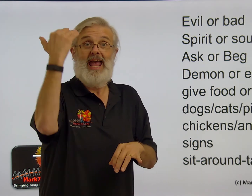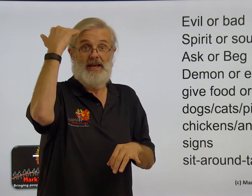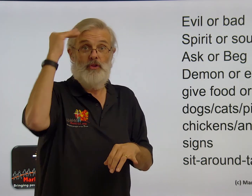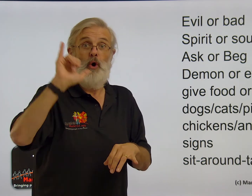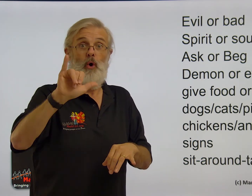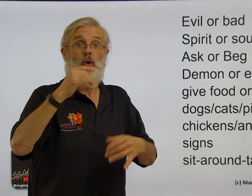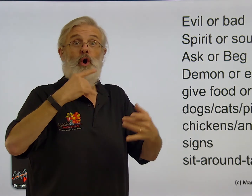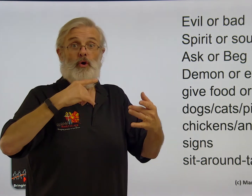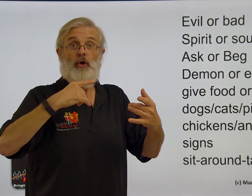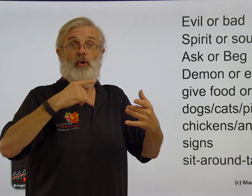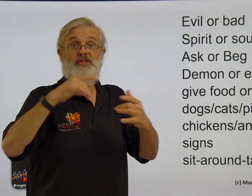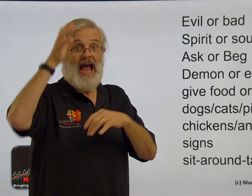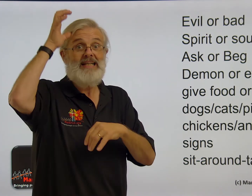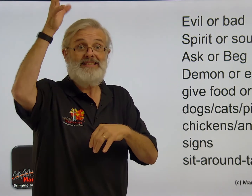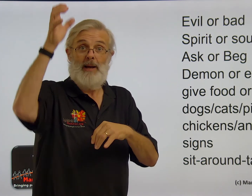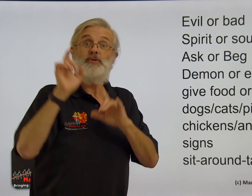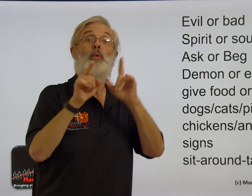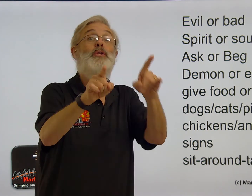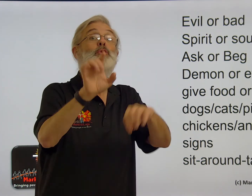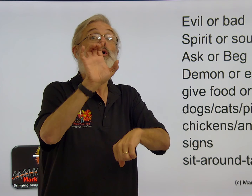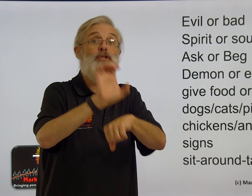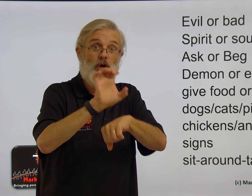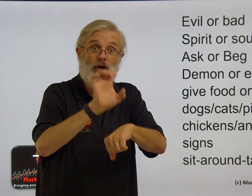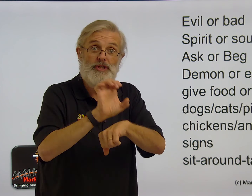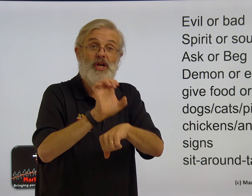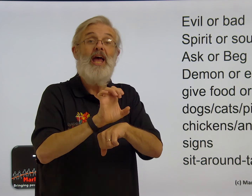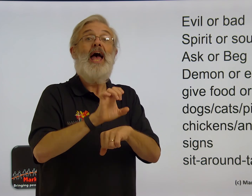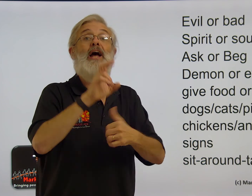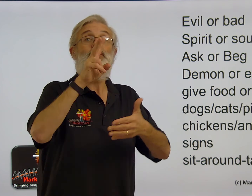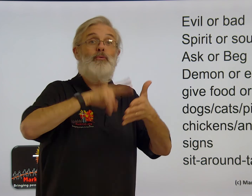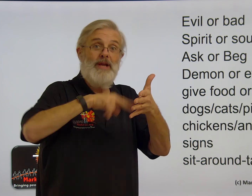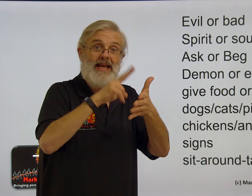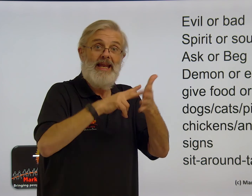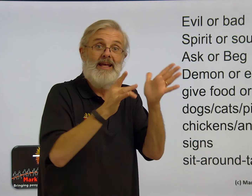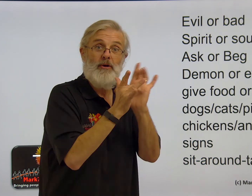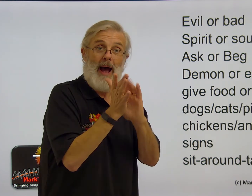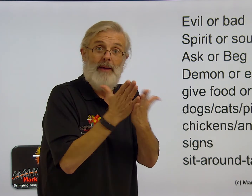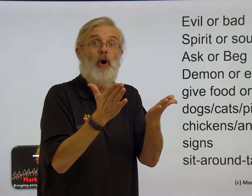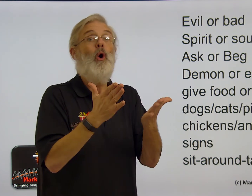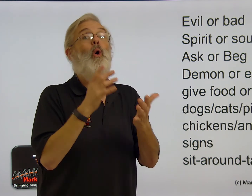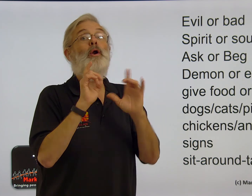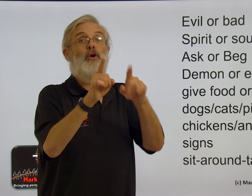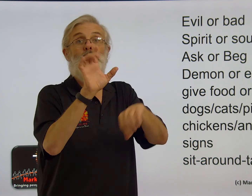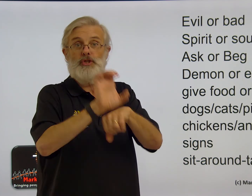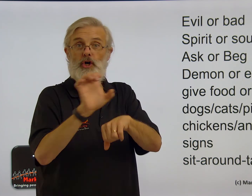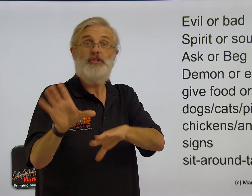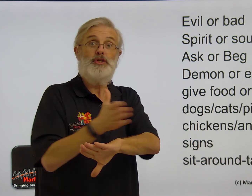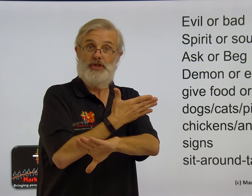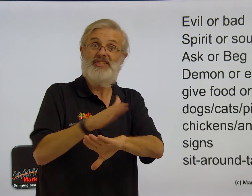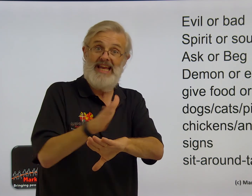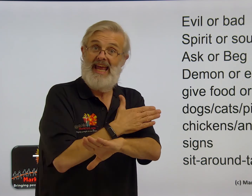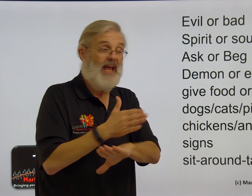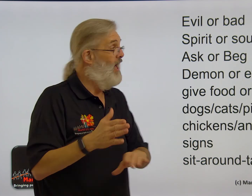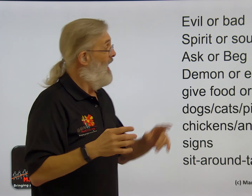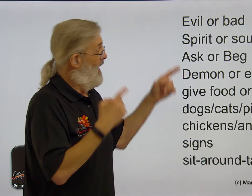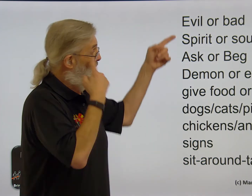and know those concepts so when you go to church and you're reading the Bible or you go to church and you're singing think